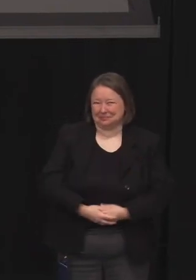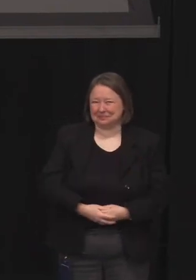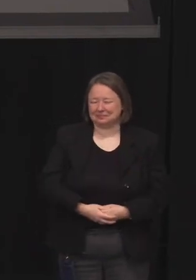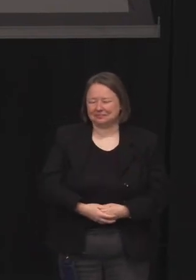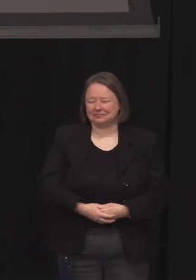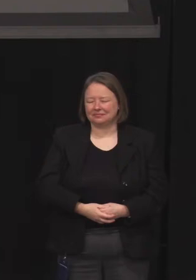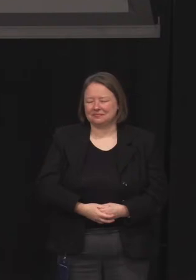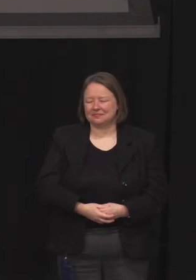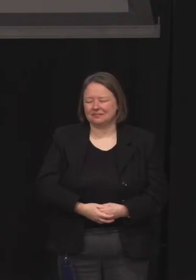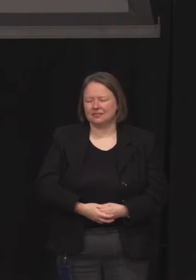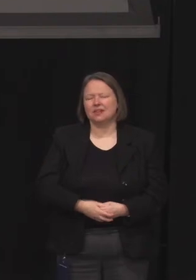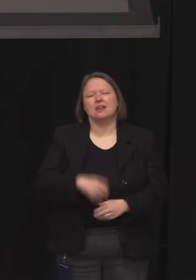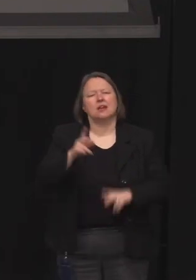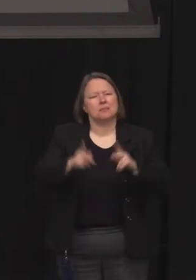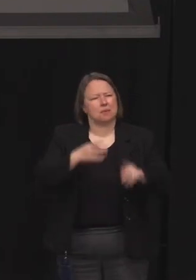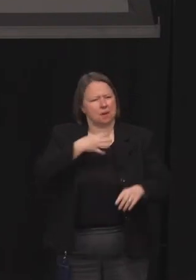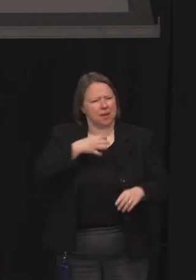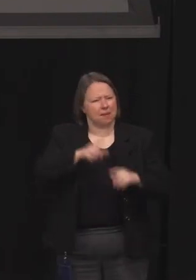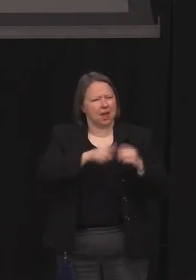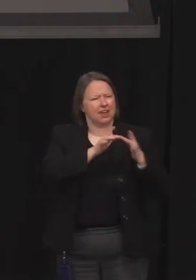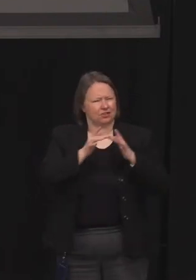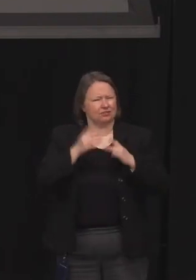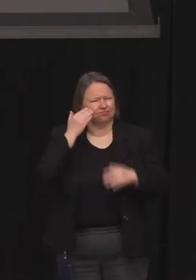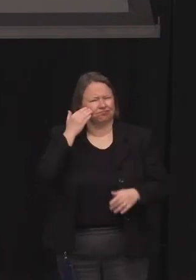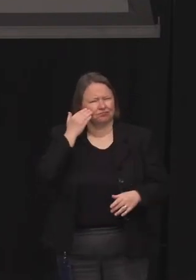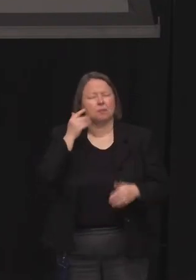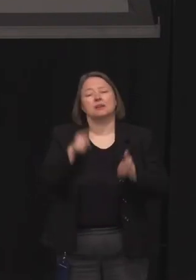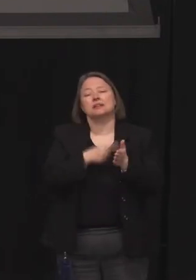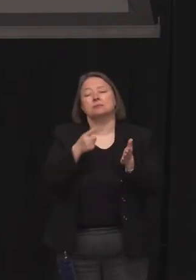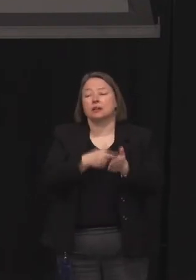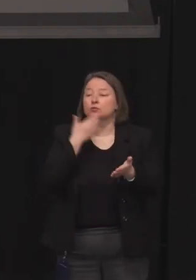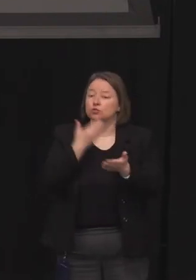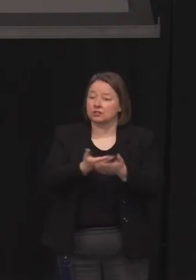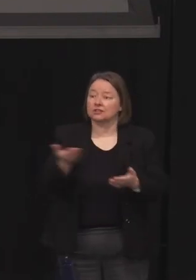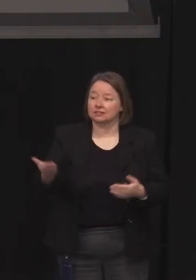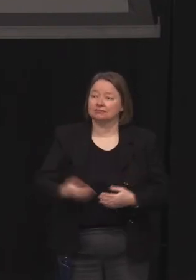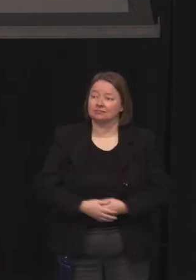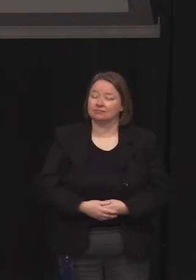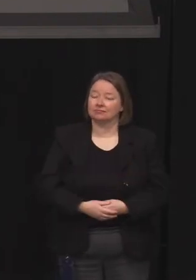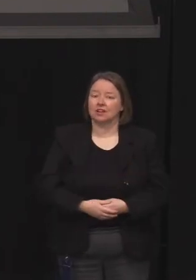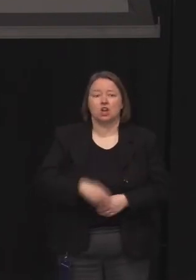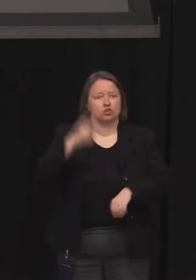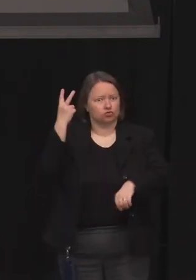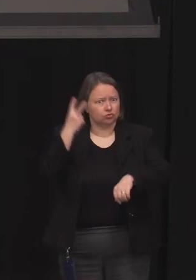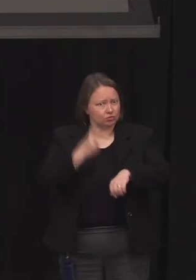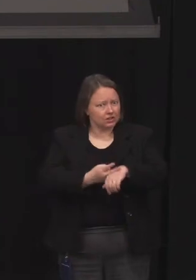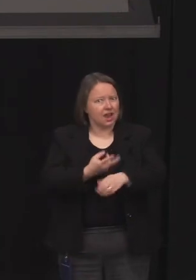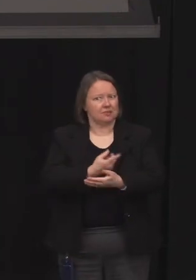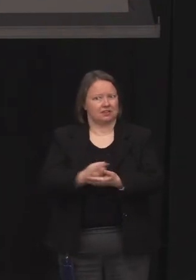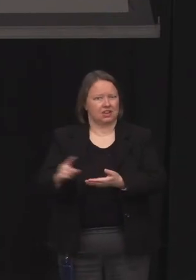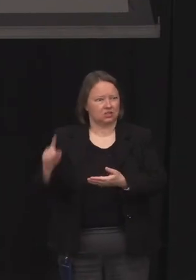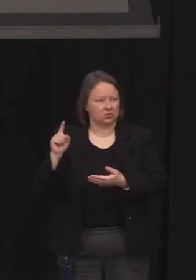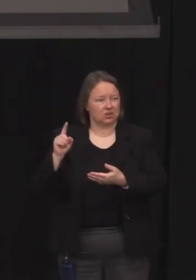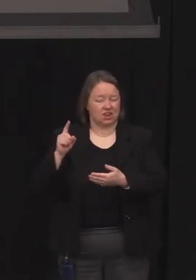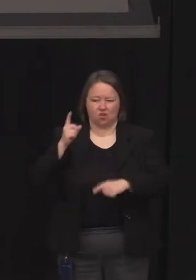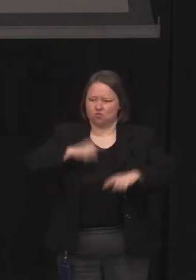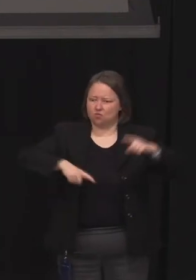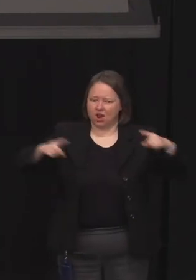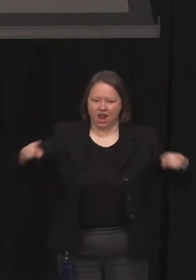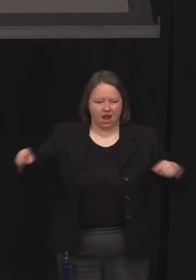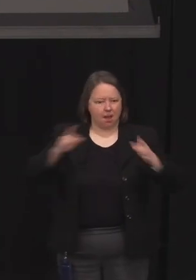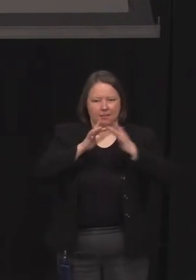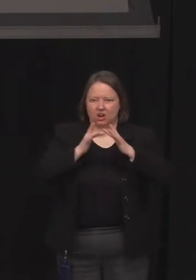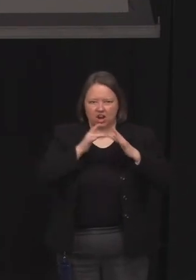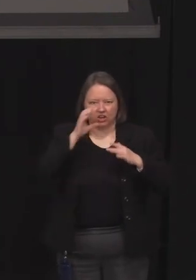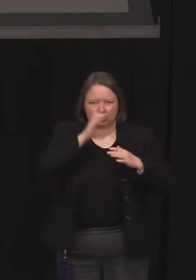As often as people complain about the internet, sometimes it can be a good thing. Twice last week, random internet